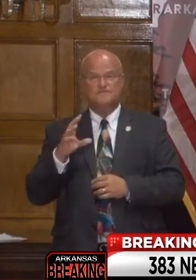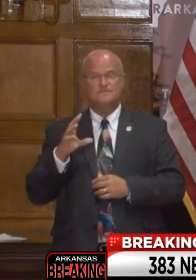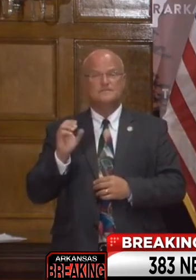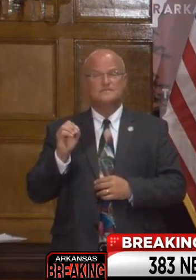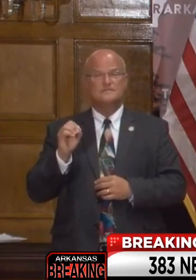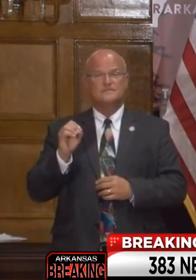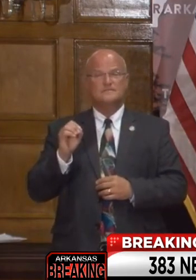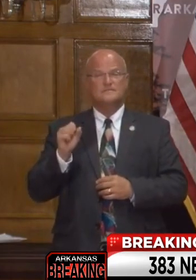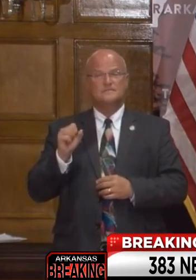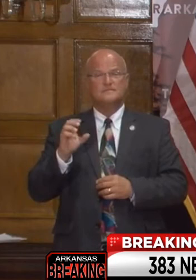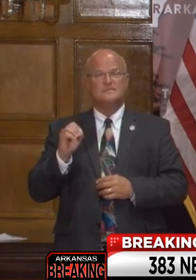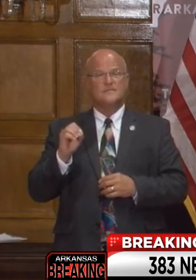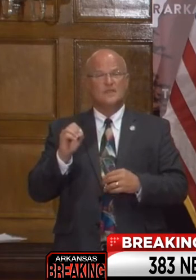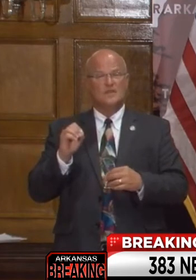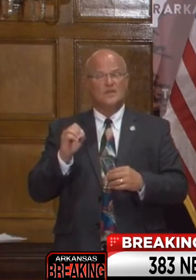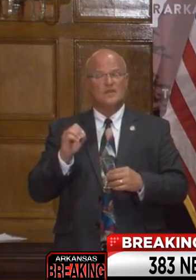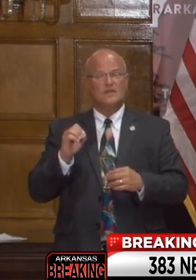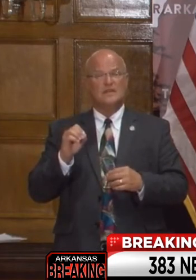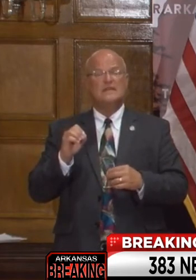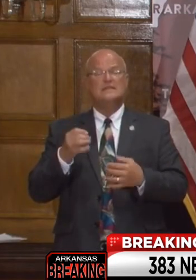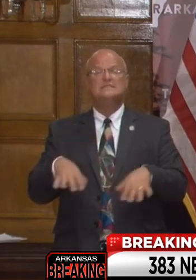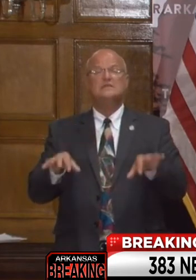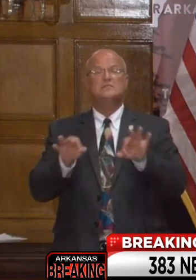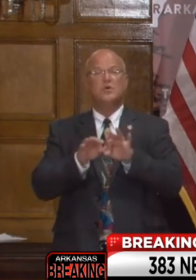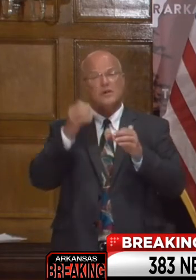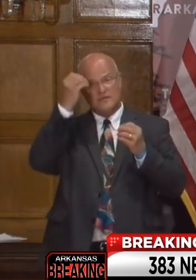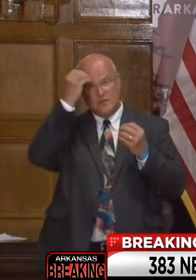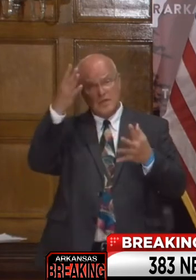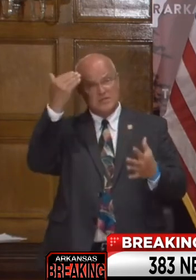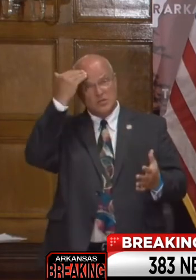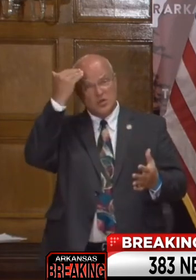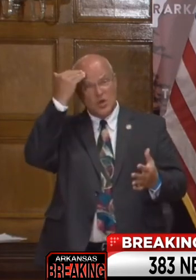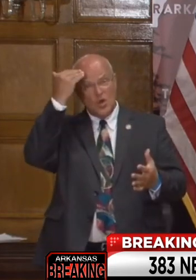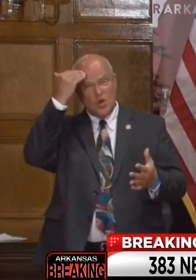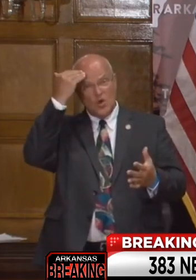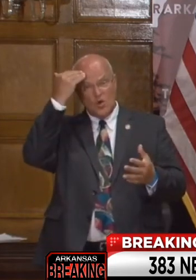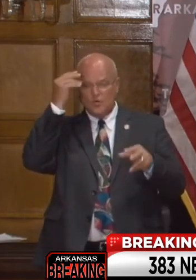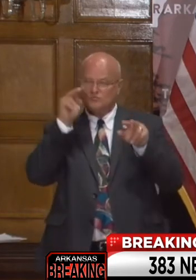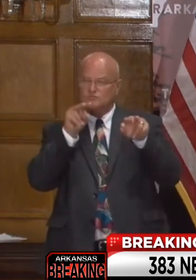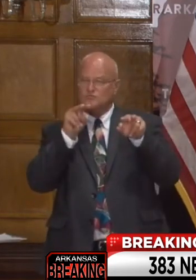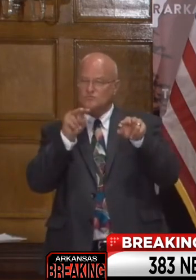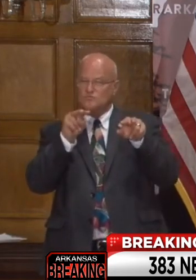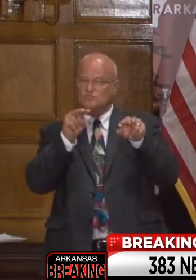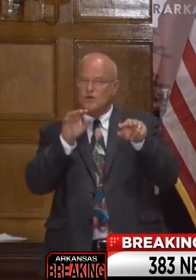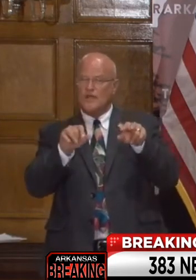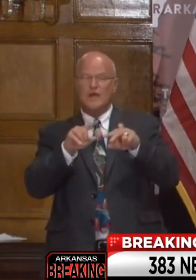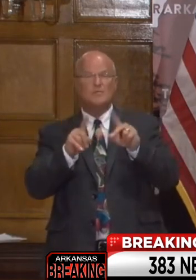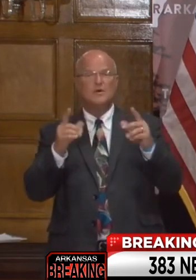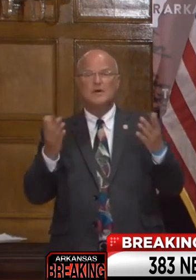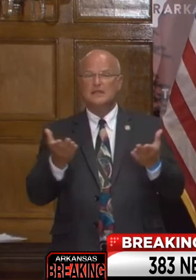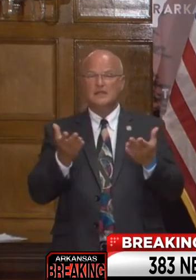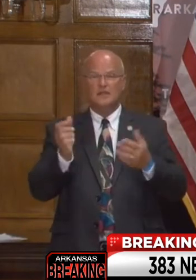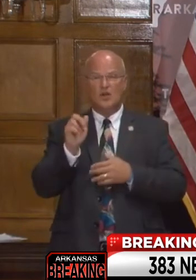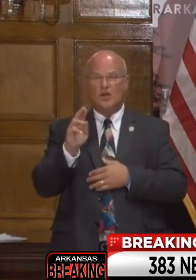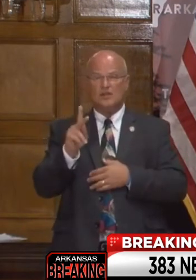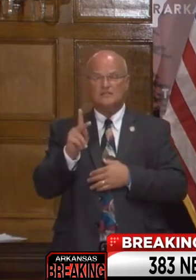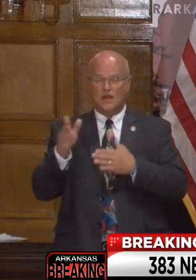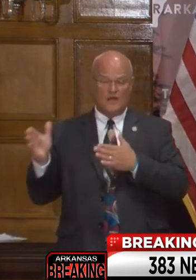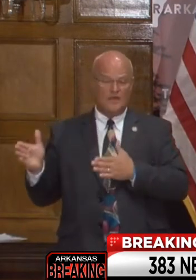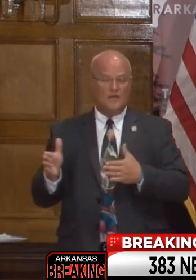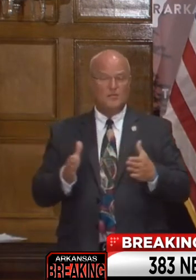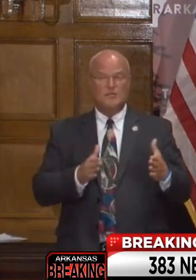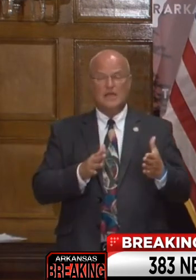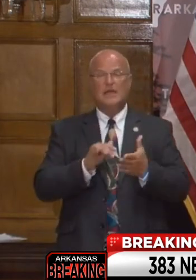and so it's important information to know. We'll continue to monitor that, but no, the